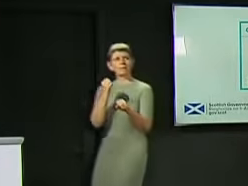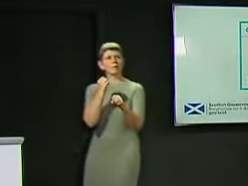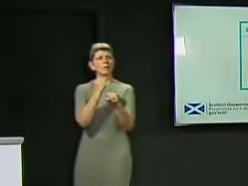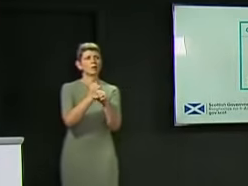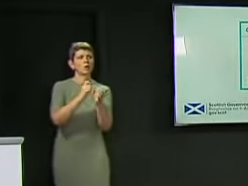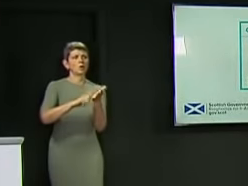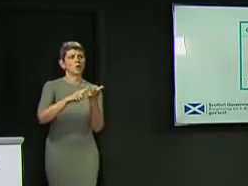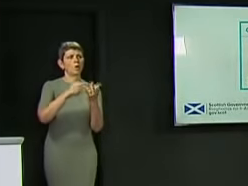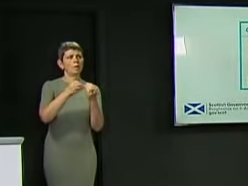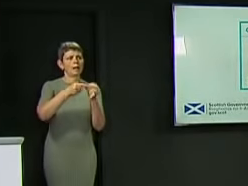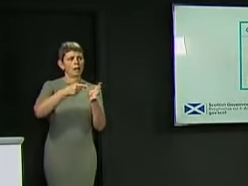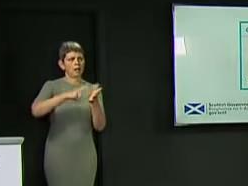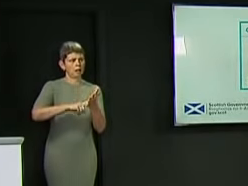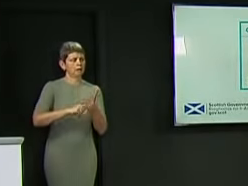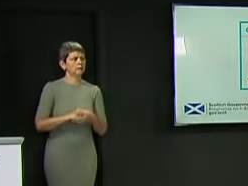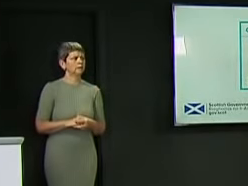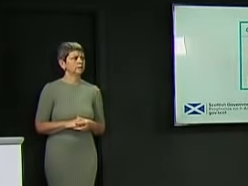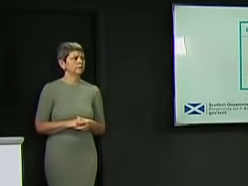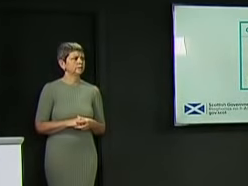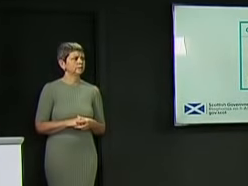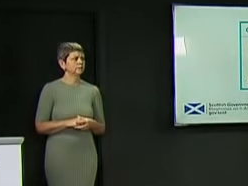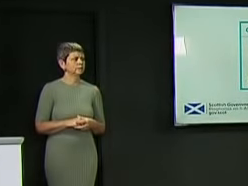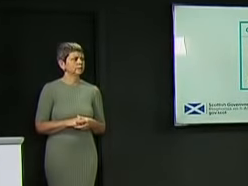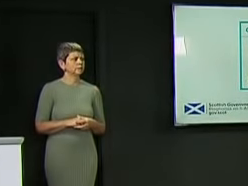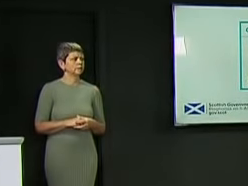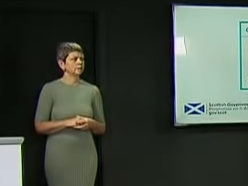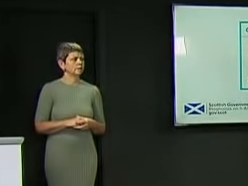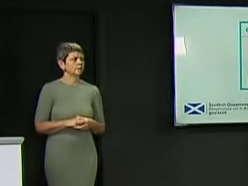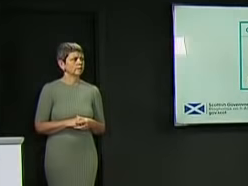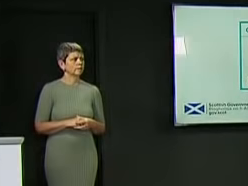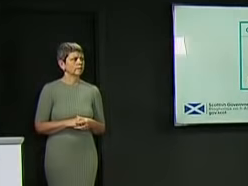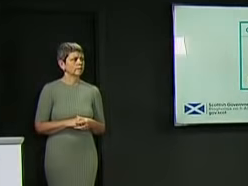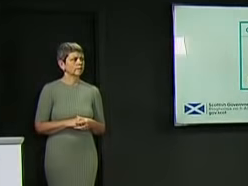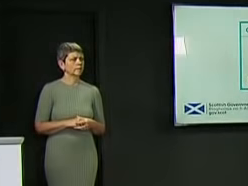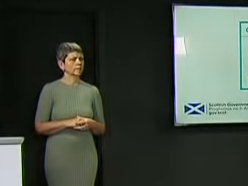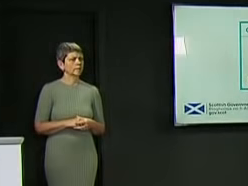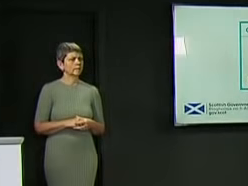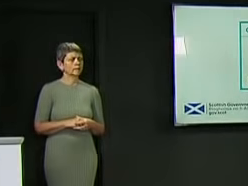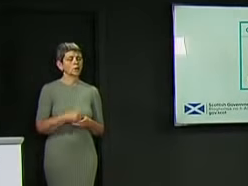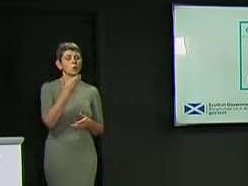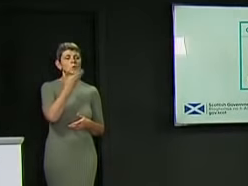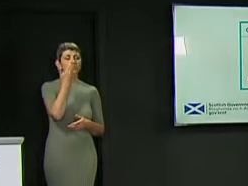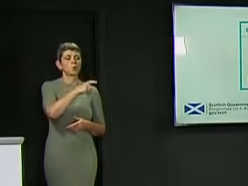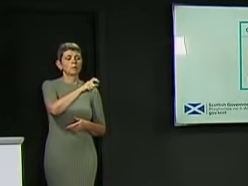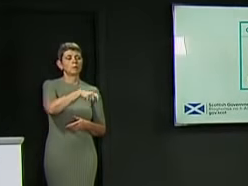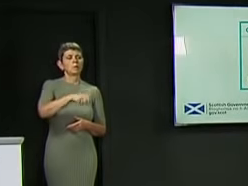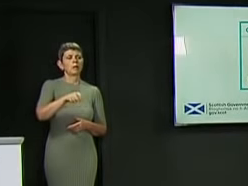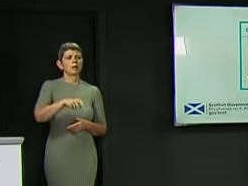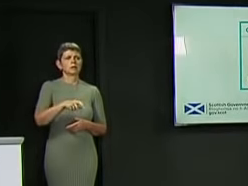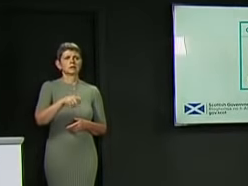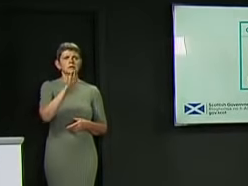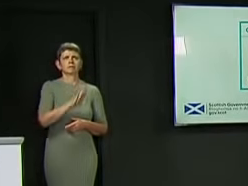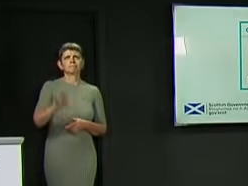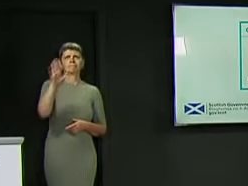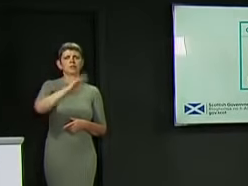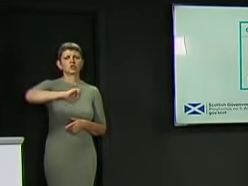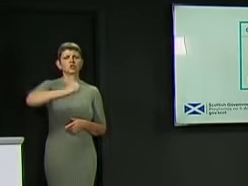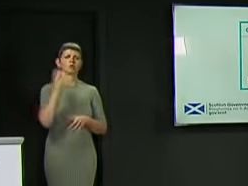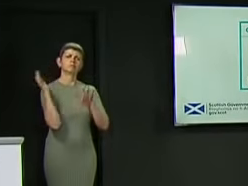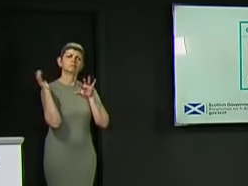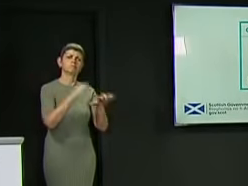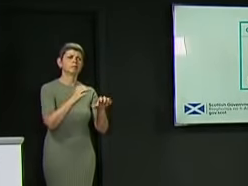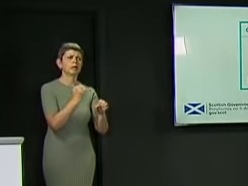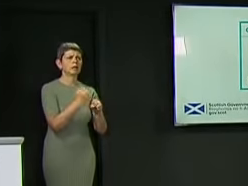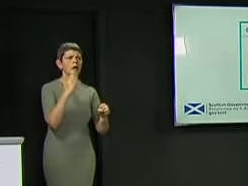Good afternoon, First Minister. This morning, school pupils from across Scotland were protesting in Glasgow at what they say is a